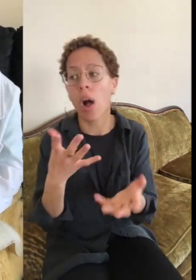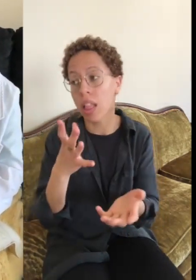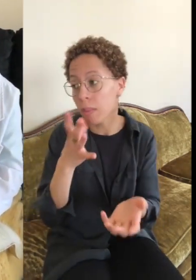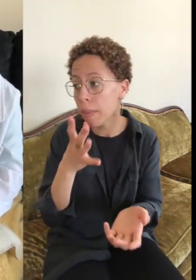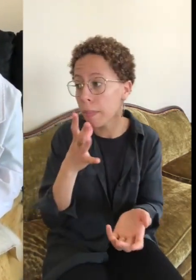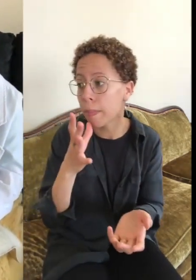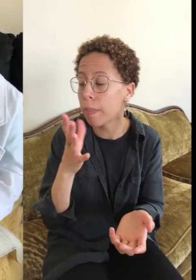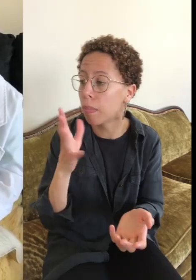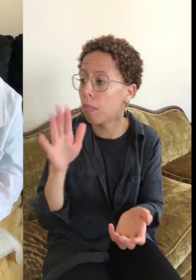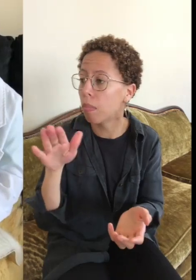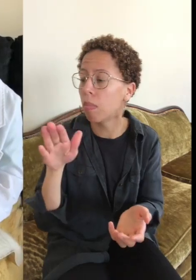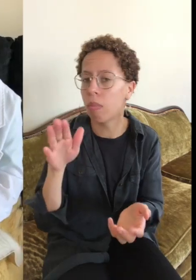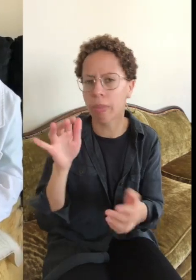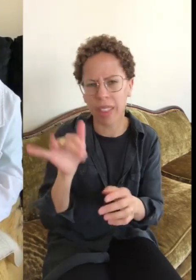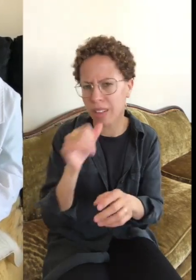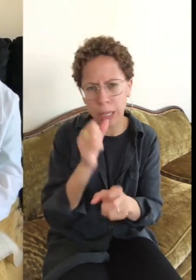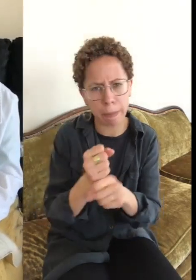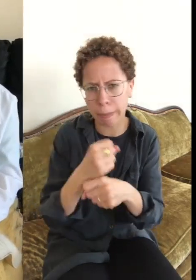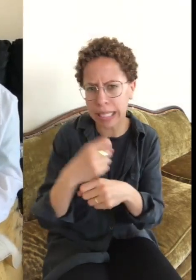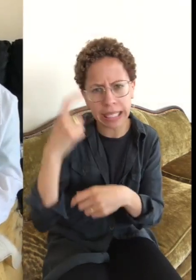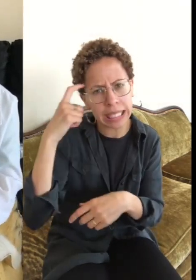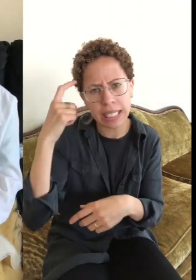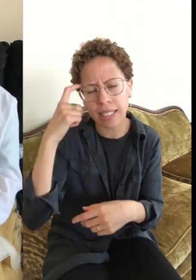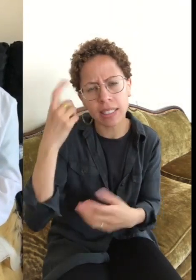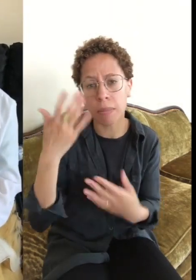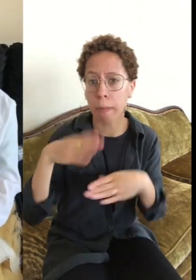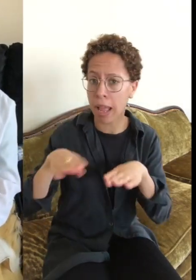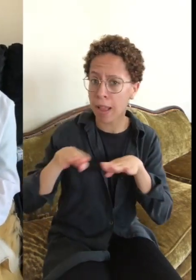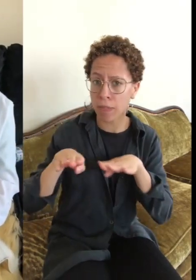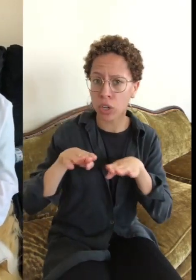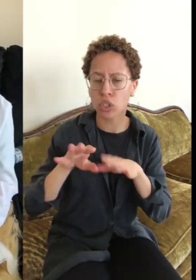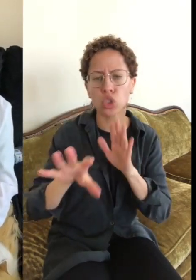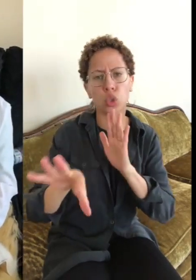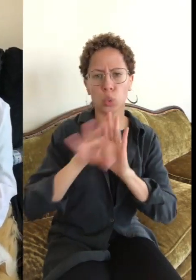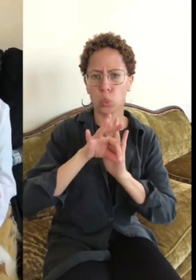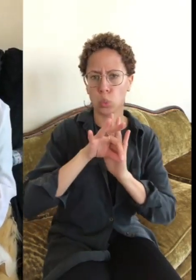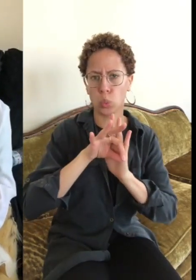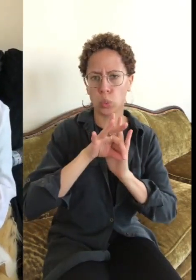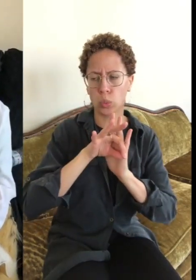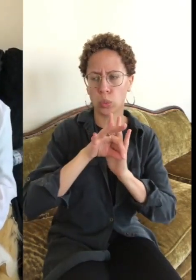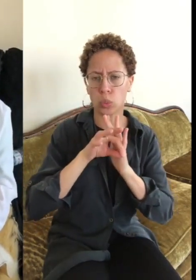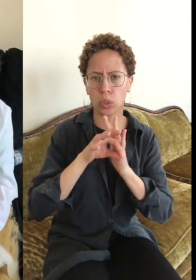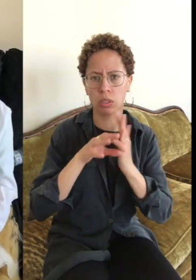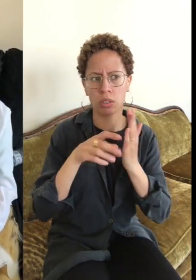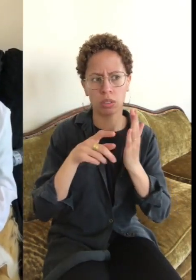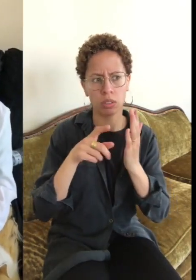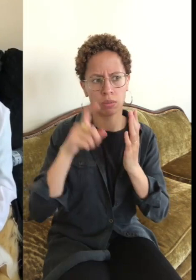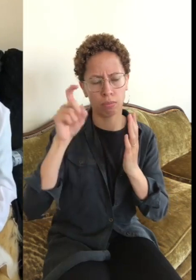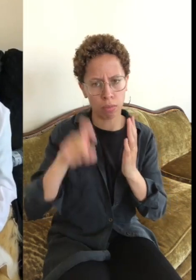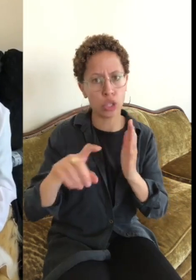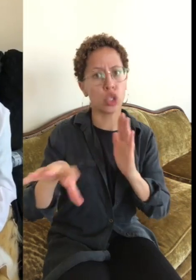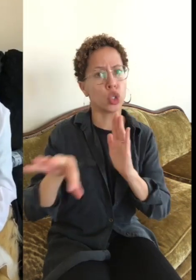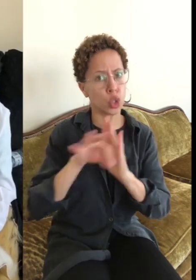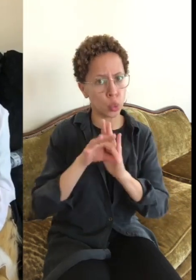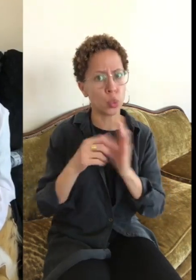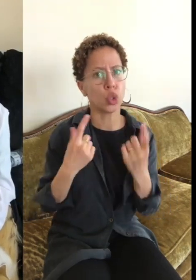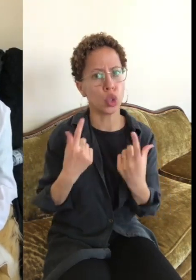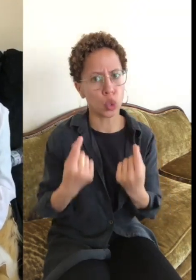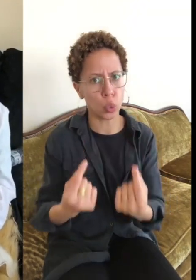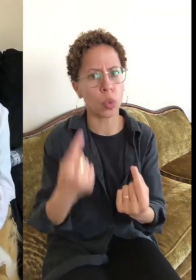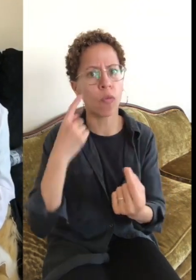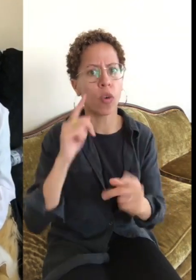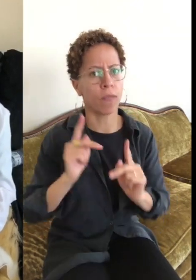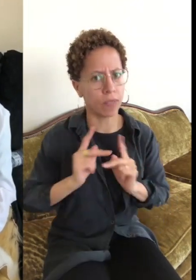sense. Behavioral is something you choose. And you have to choose to do it to do a physical thing. Oh, yeah, so